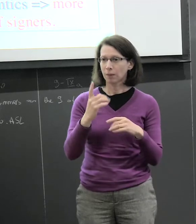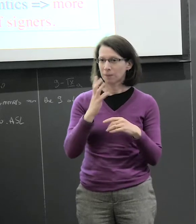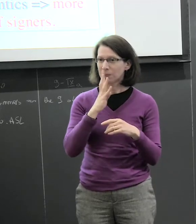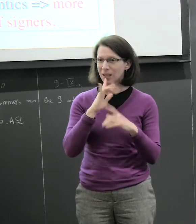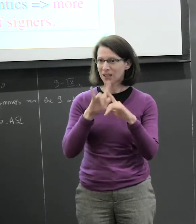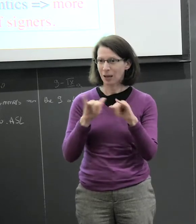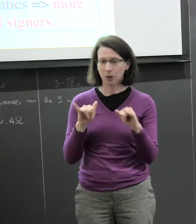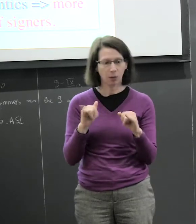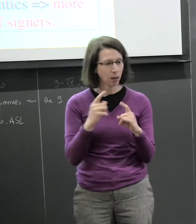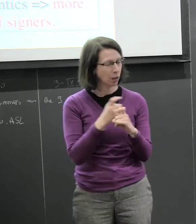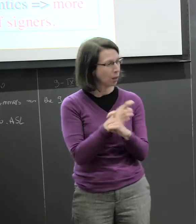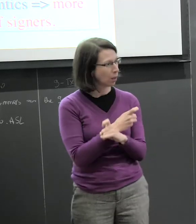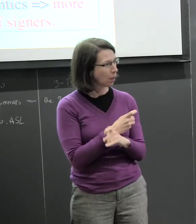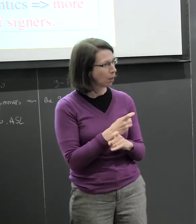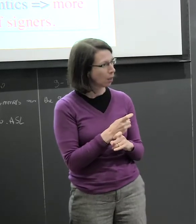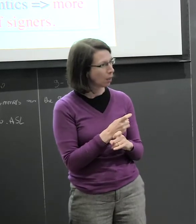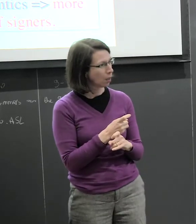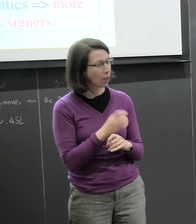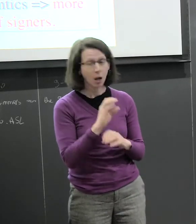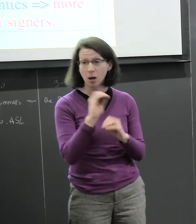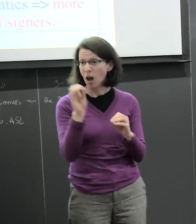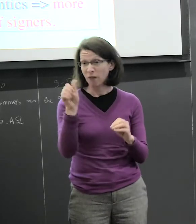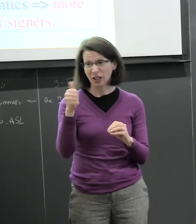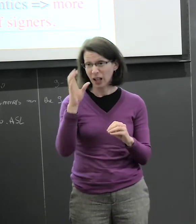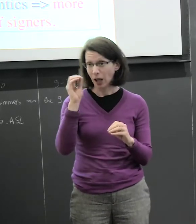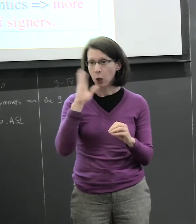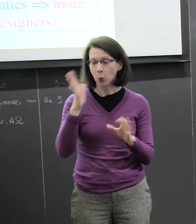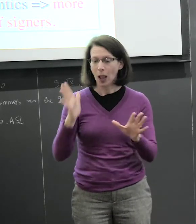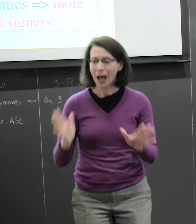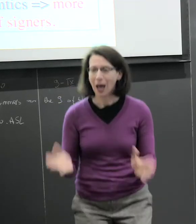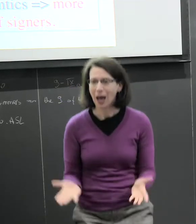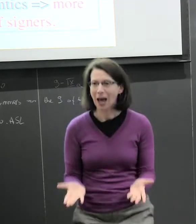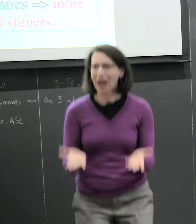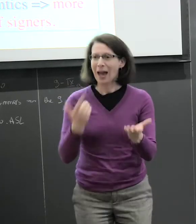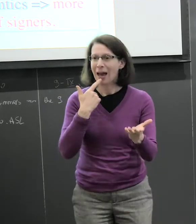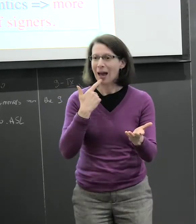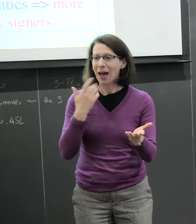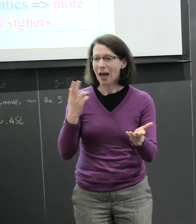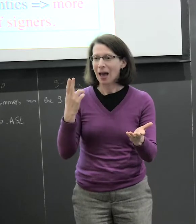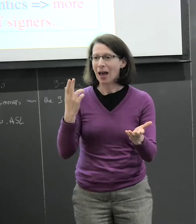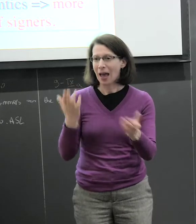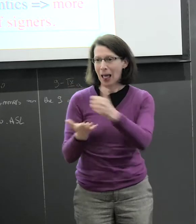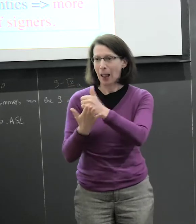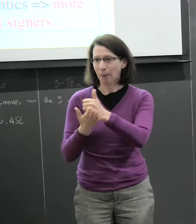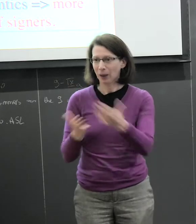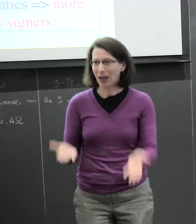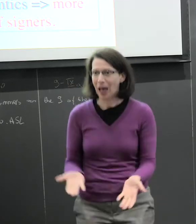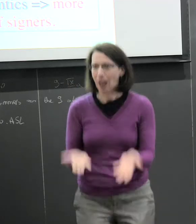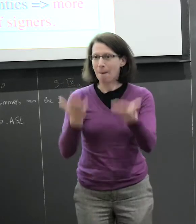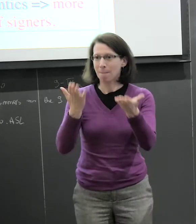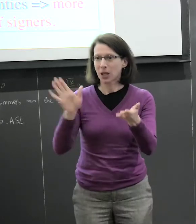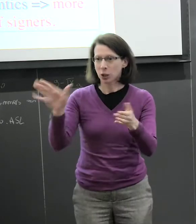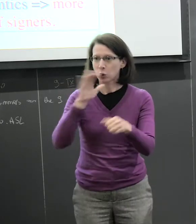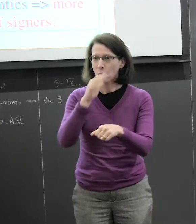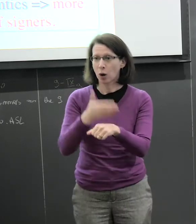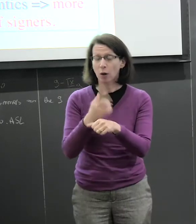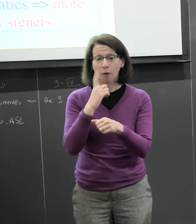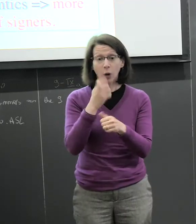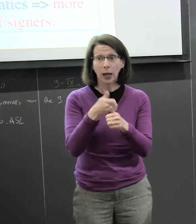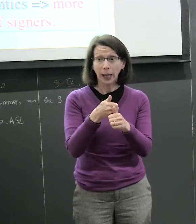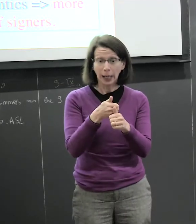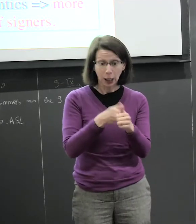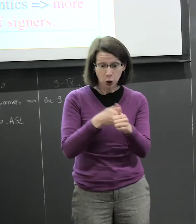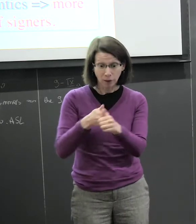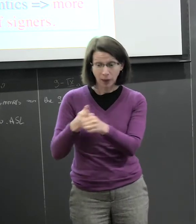I said, you know, none of these 10 guys will help his daughter, we got the inference that for each of them, if he helps, so the thing